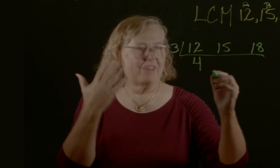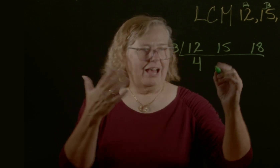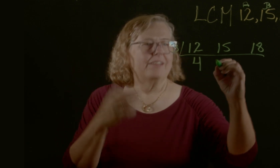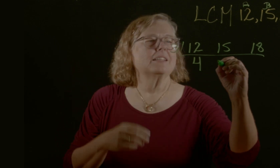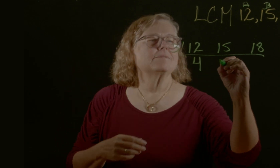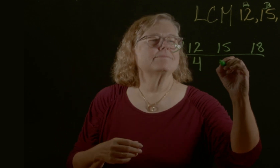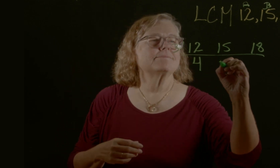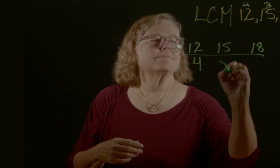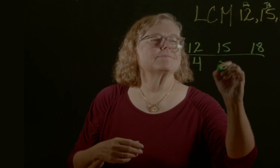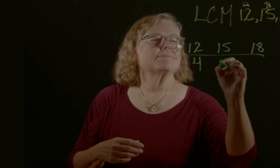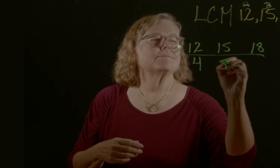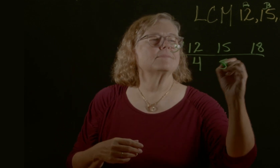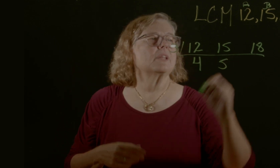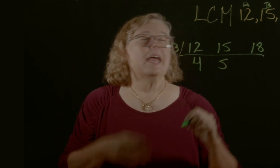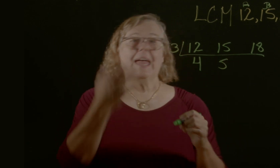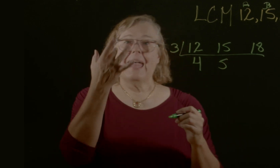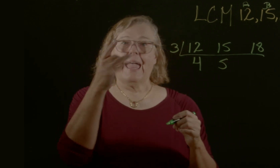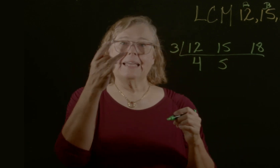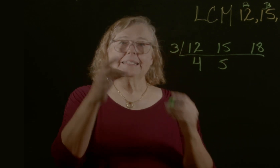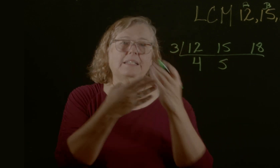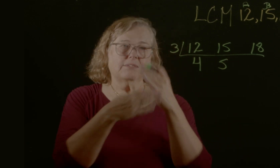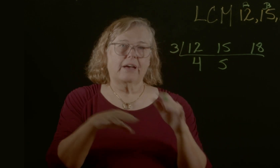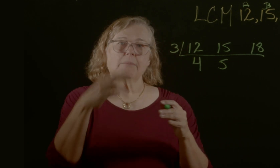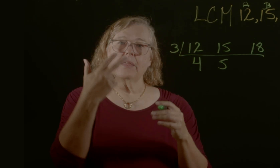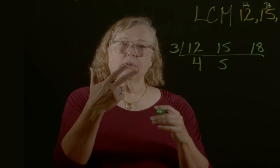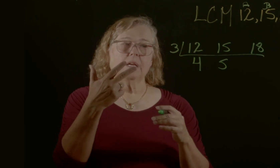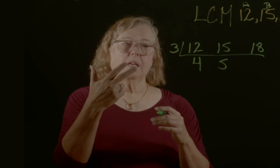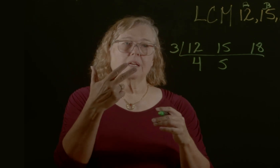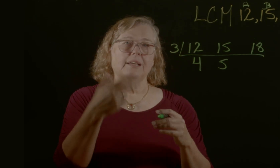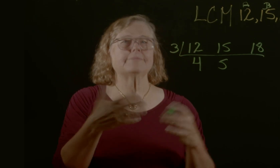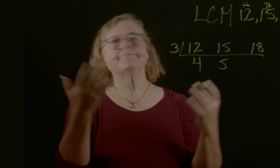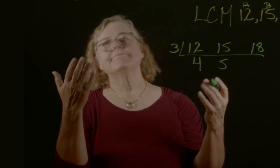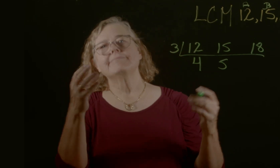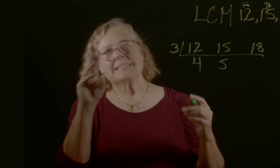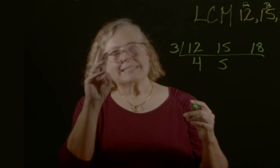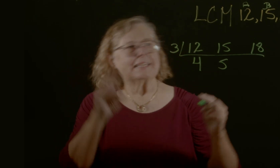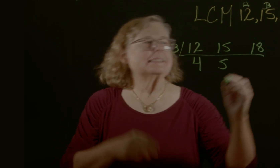5. And 18 divided by 3. 6.